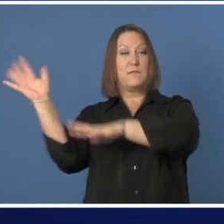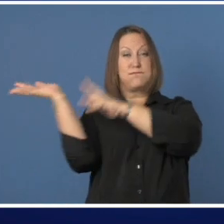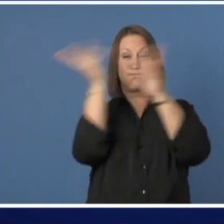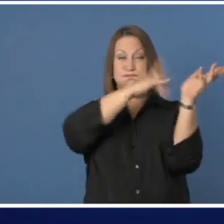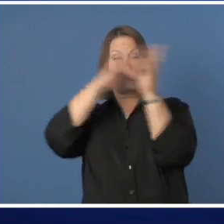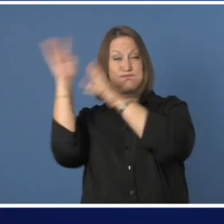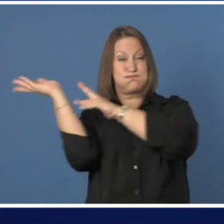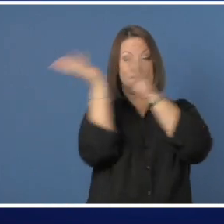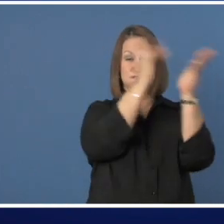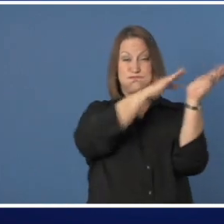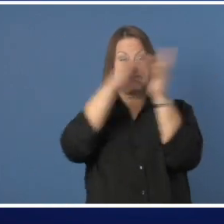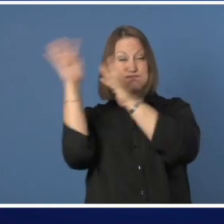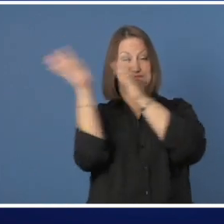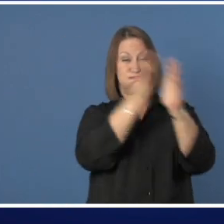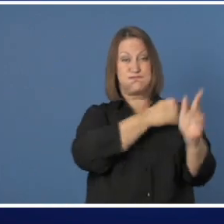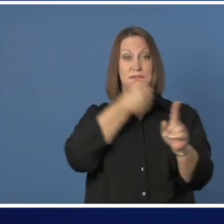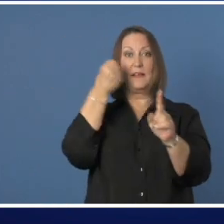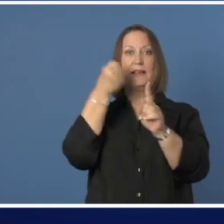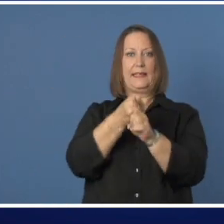During high winds,